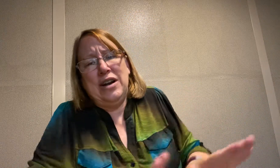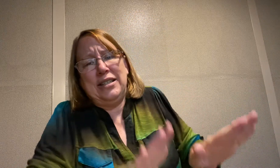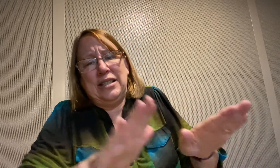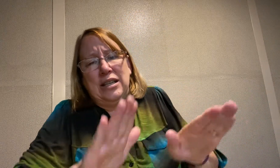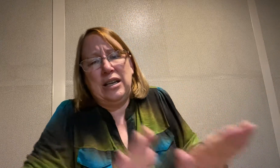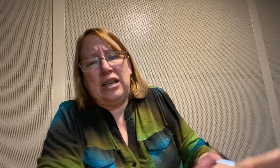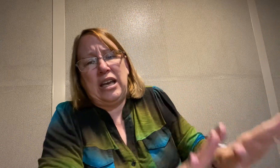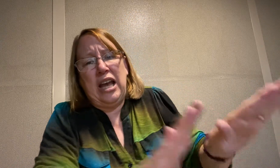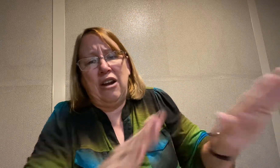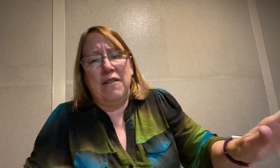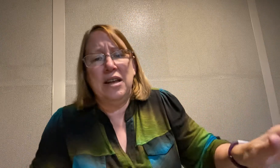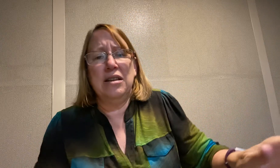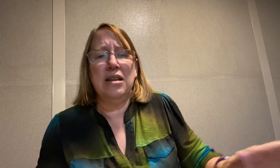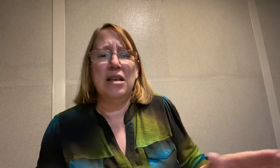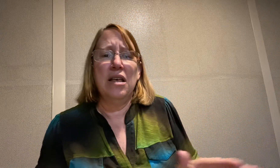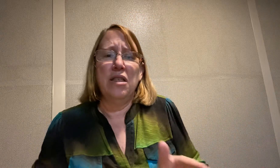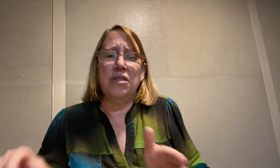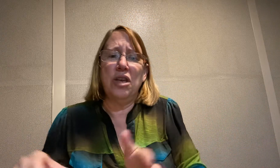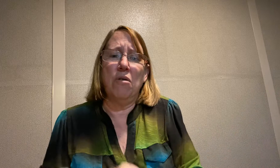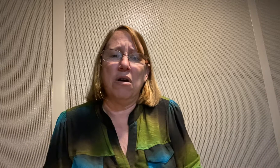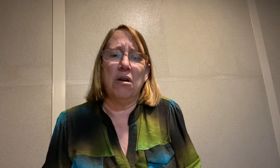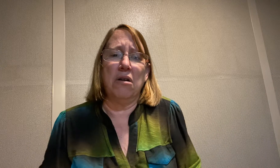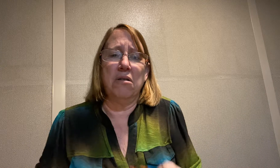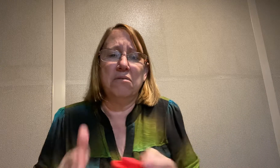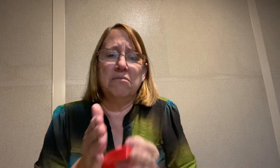current carried the oracle